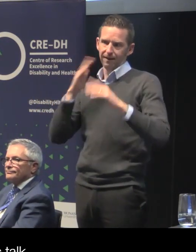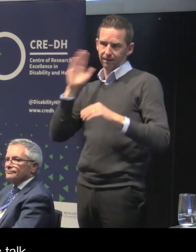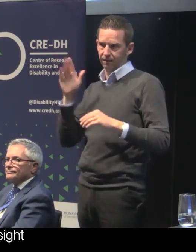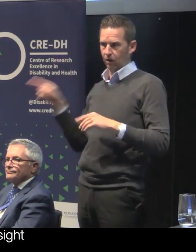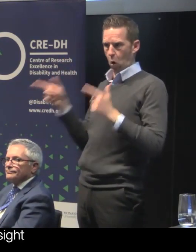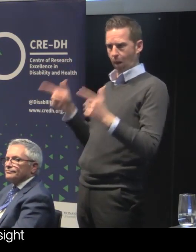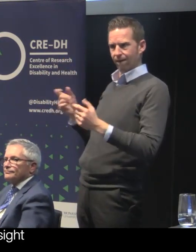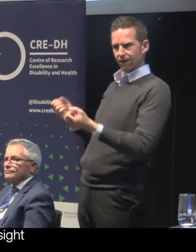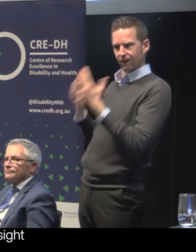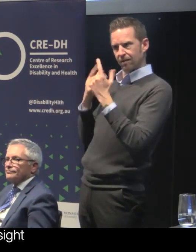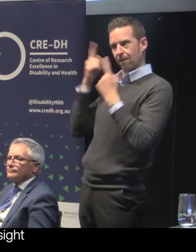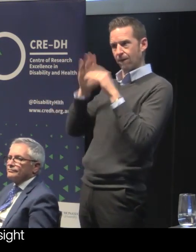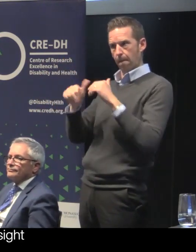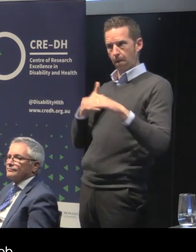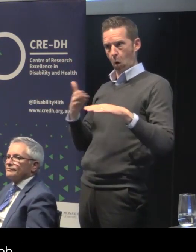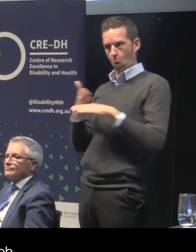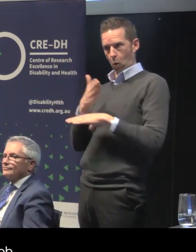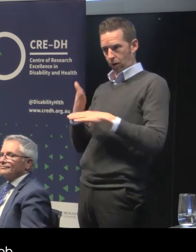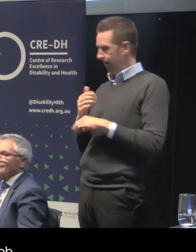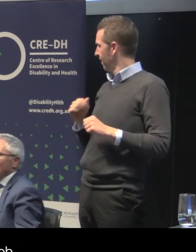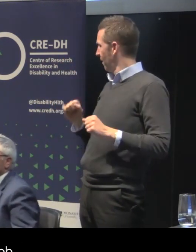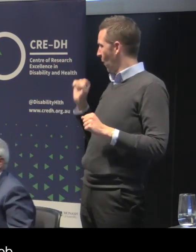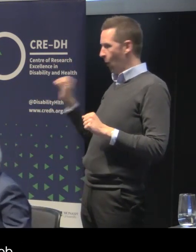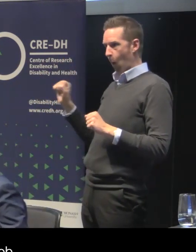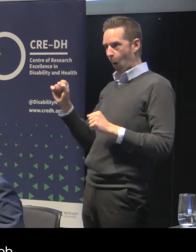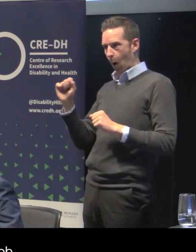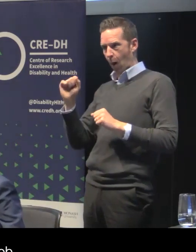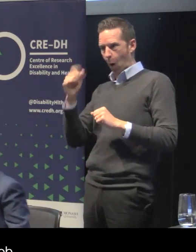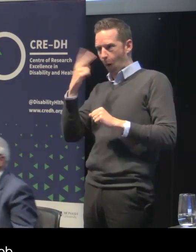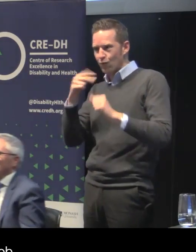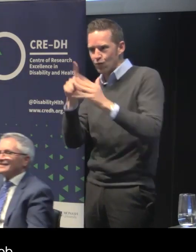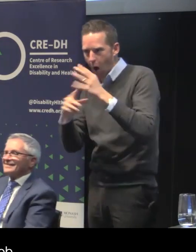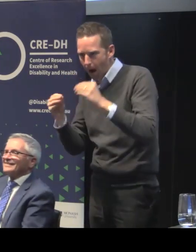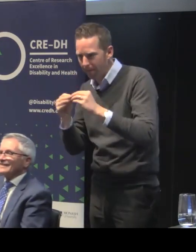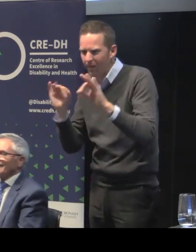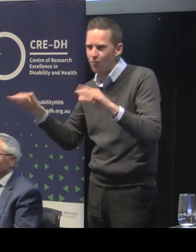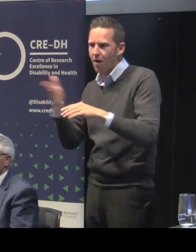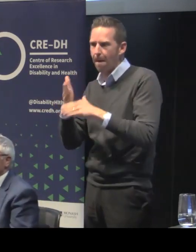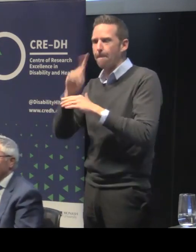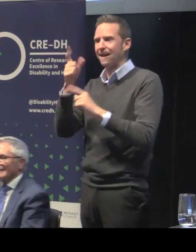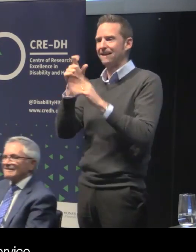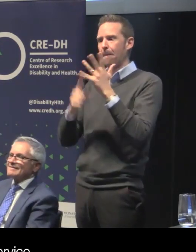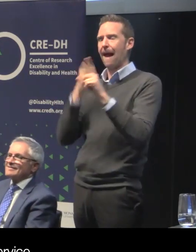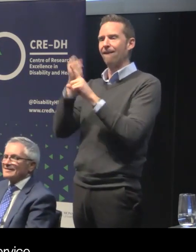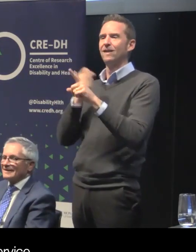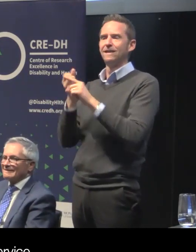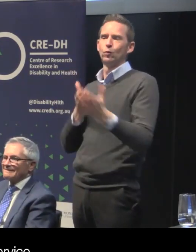a lot of insight into the work I'm doing now, which is at your old job. Well, not your job, but I'm at the Youth Disability Advocacy